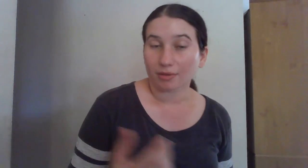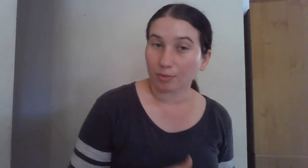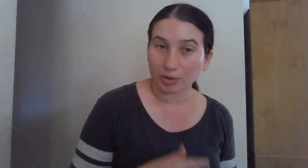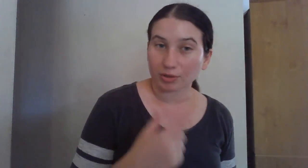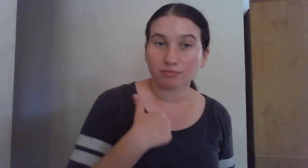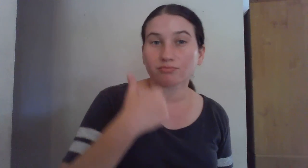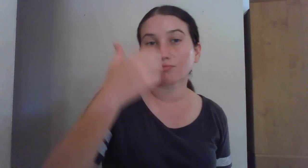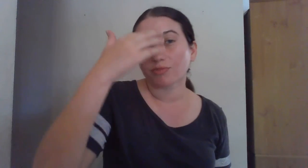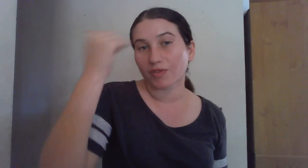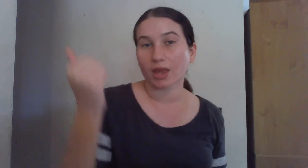the book.